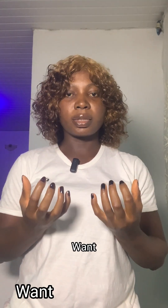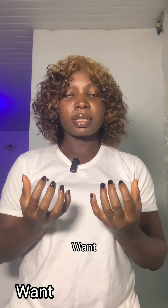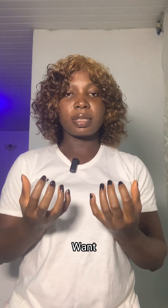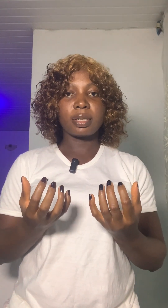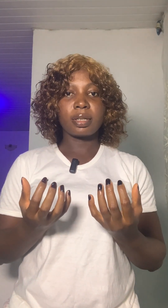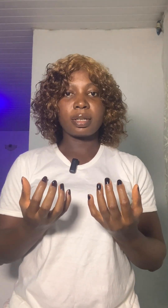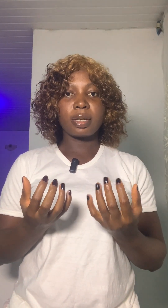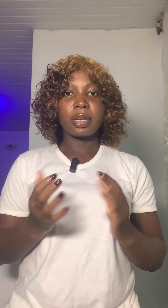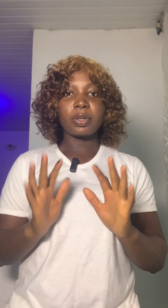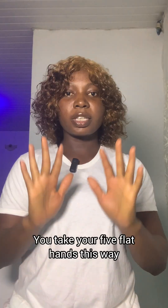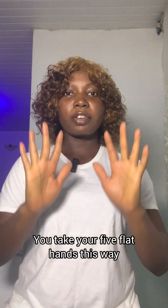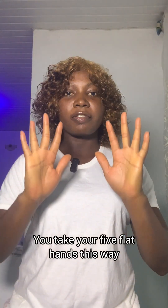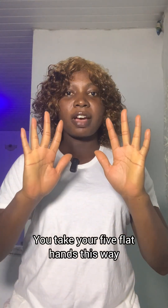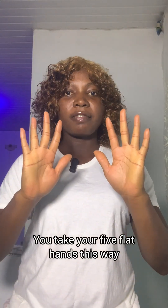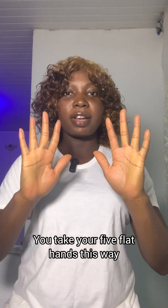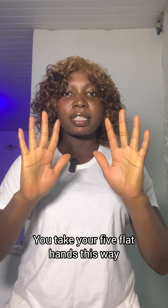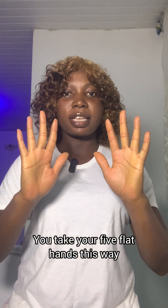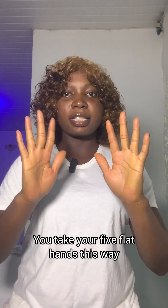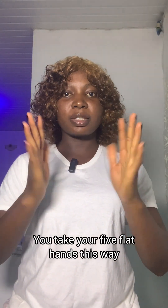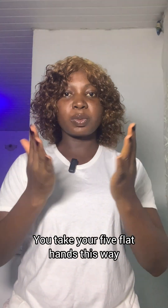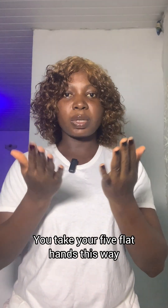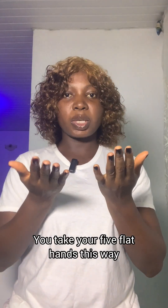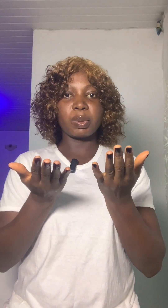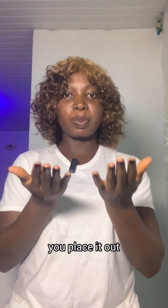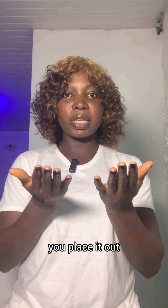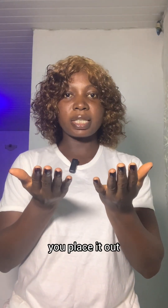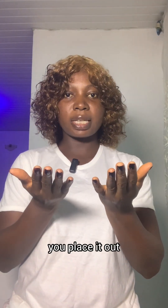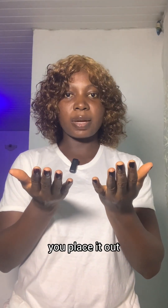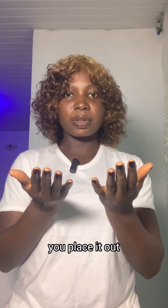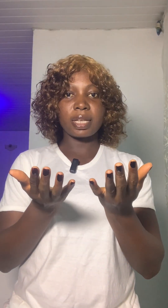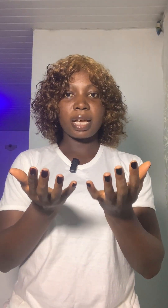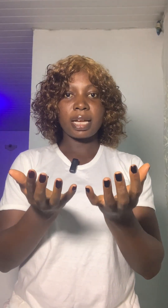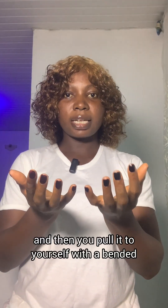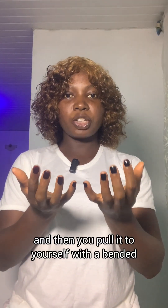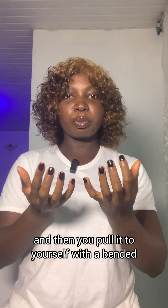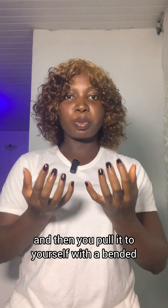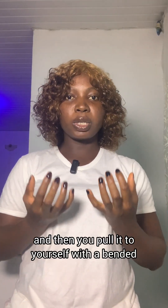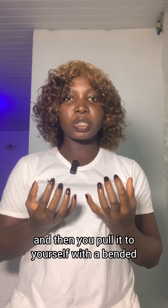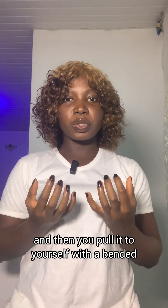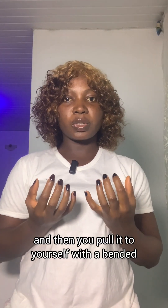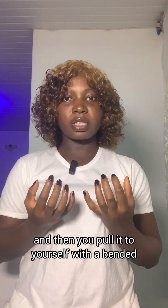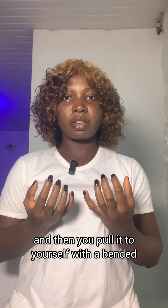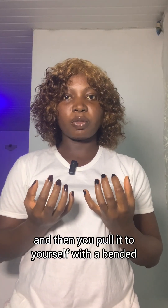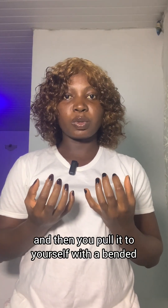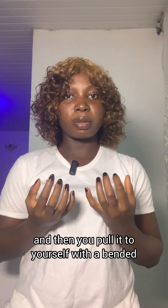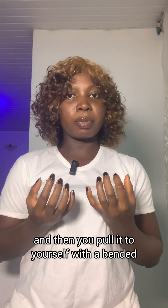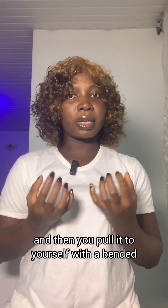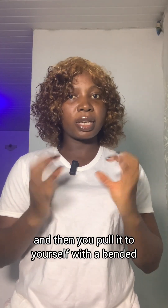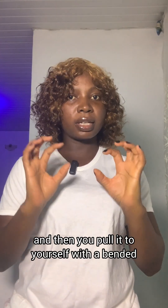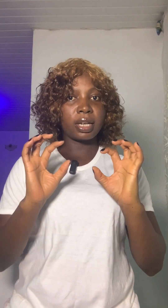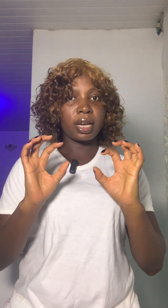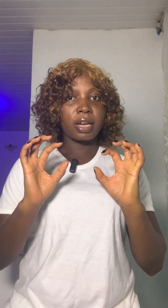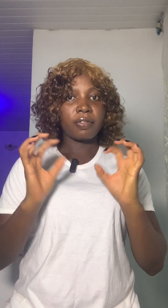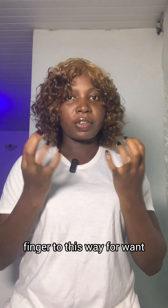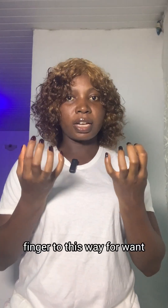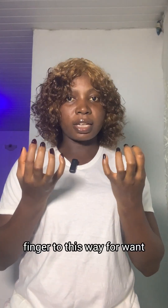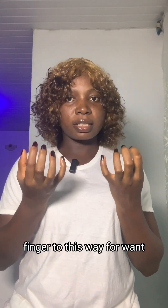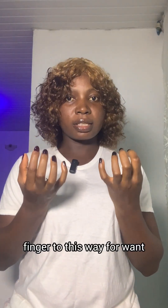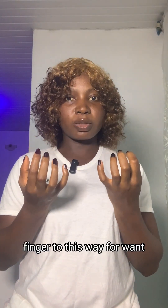Want. You take your 5 flat hands this way, you place it out, and then you pull it to yourself with a bended finger this